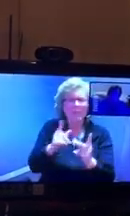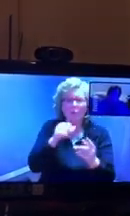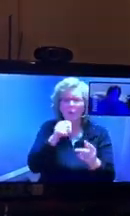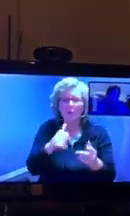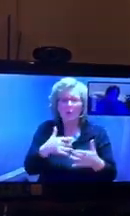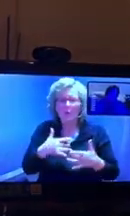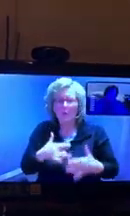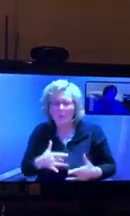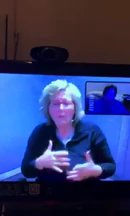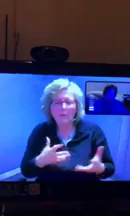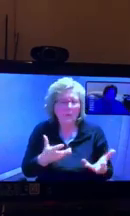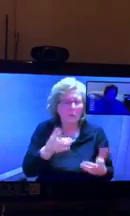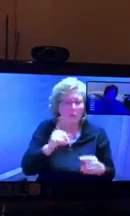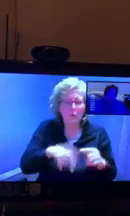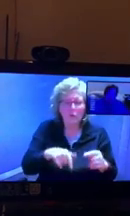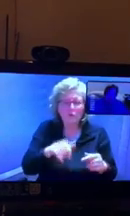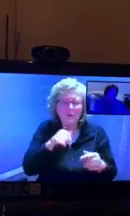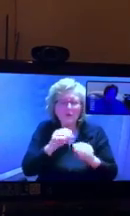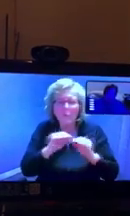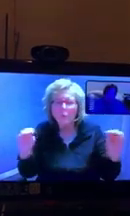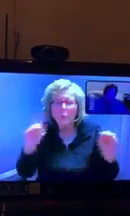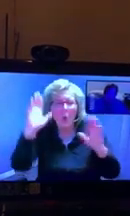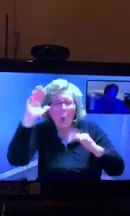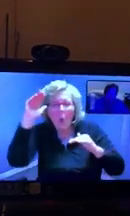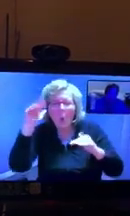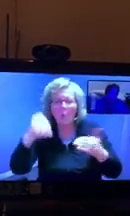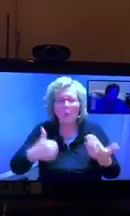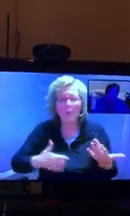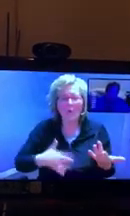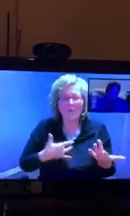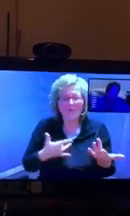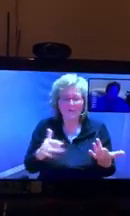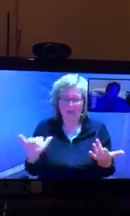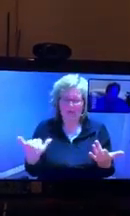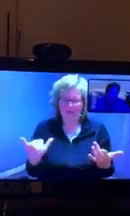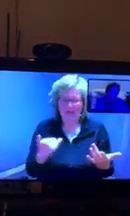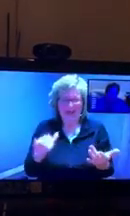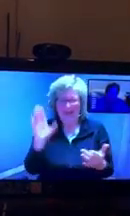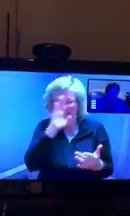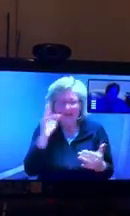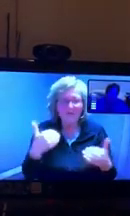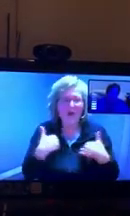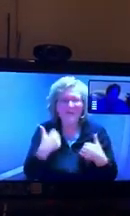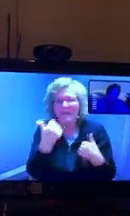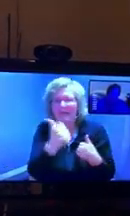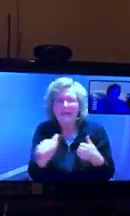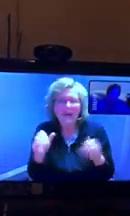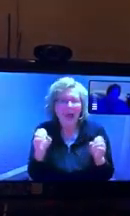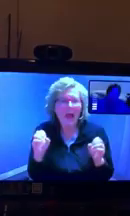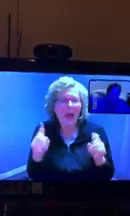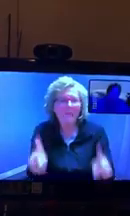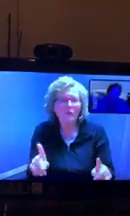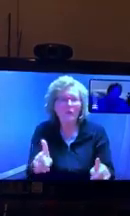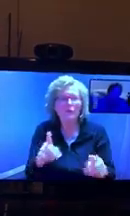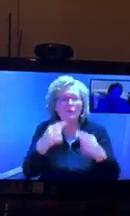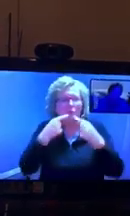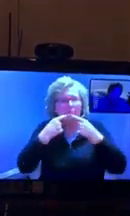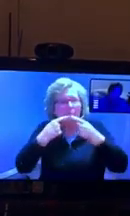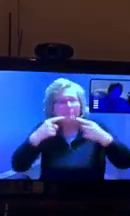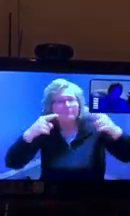get up, people who have become hopeless, who felt like they will never have the opportunity to be a success in life. You